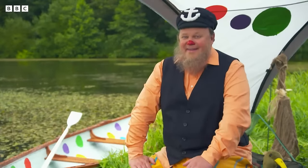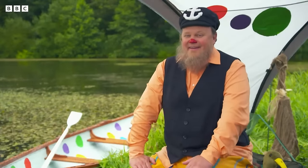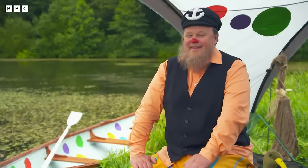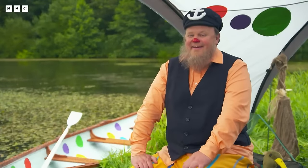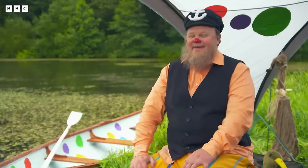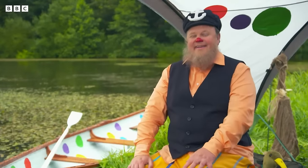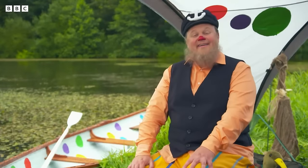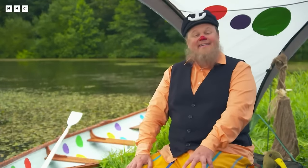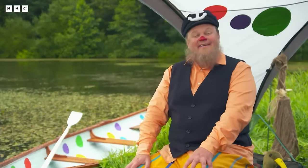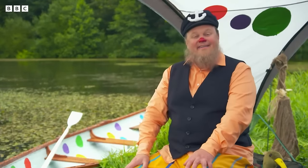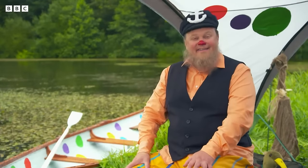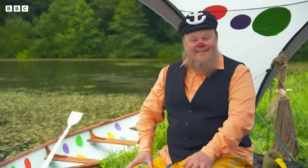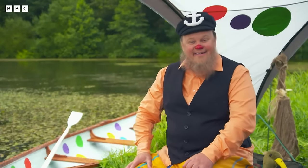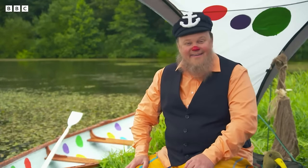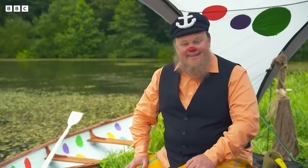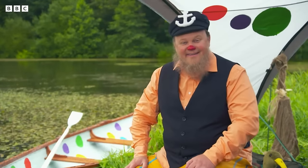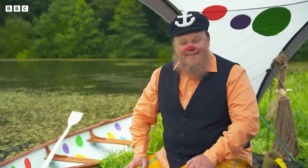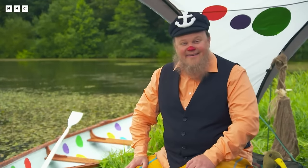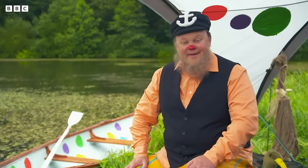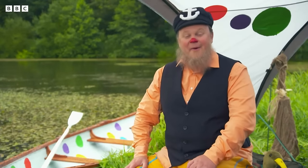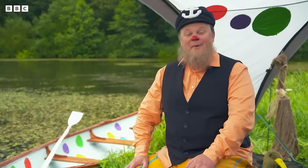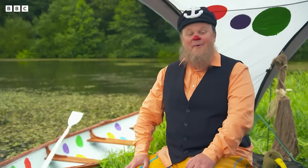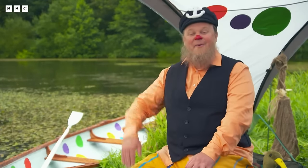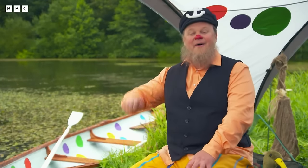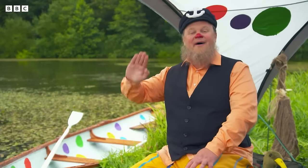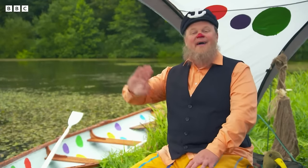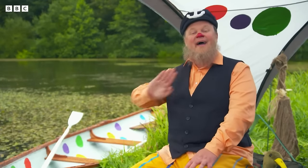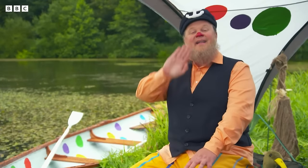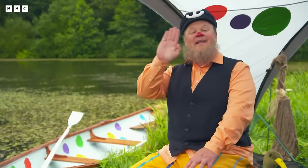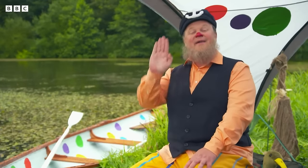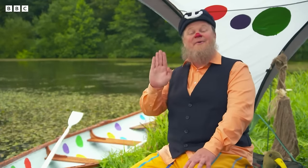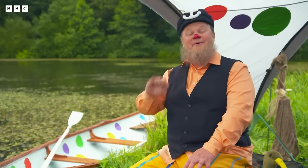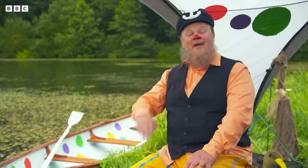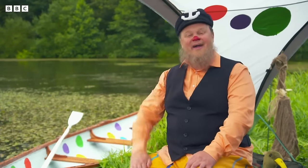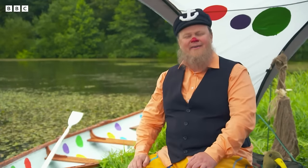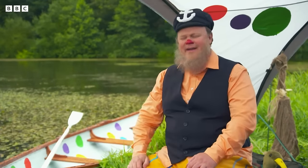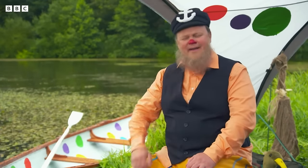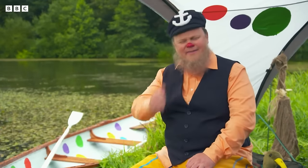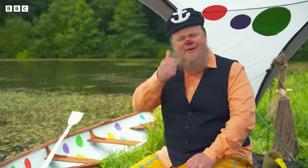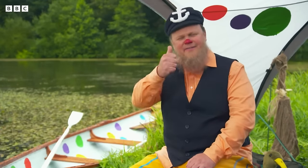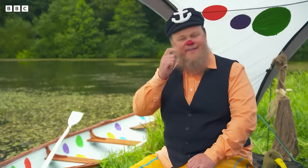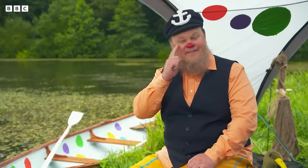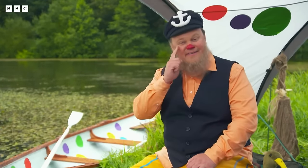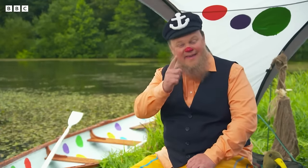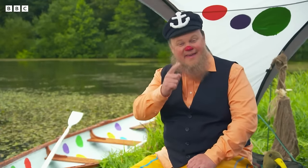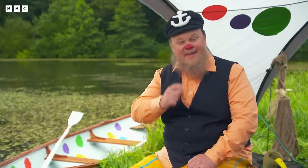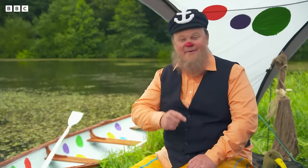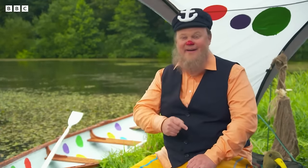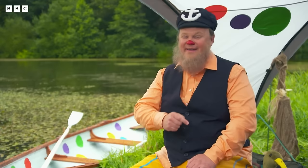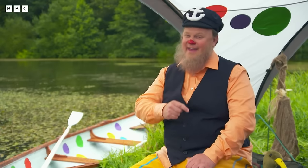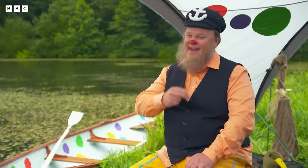Woohoo! Oh, hello, Fisherman Tumble. Oh, hello there. It's good to see you